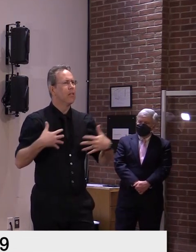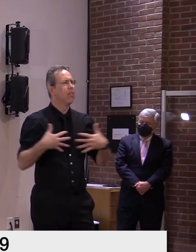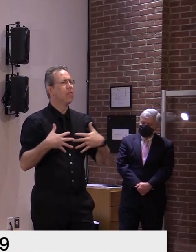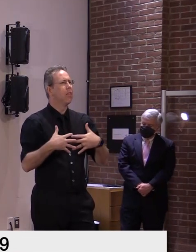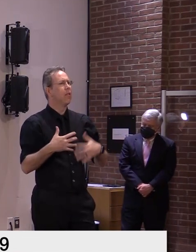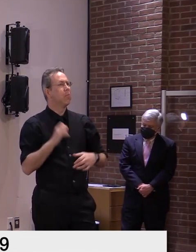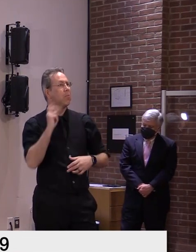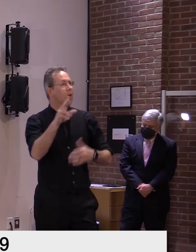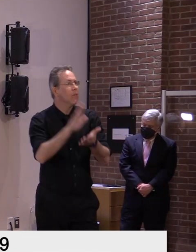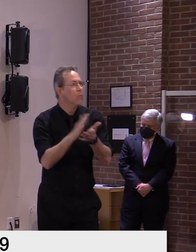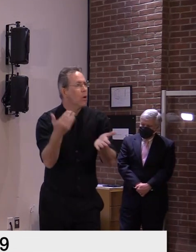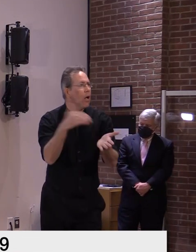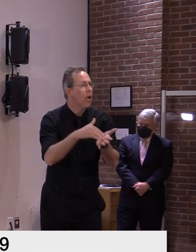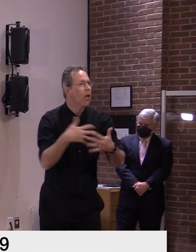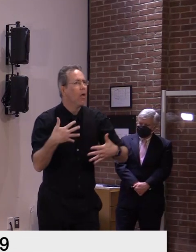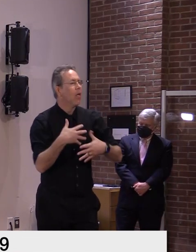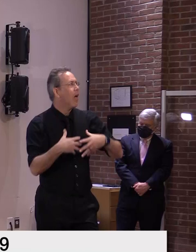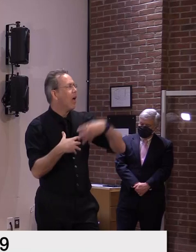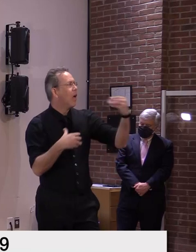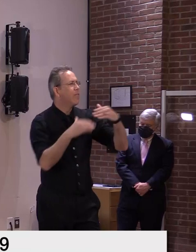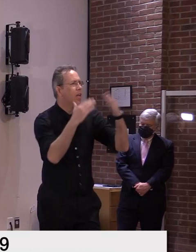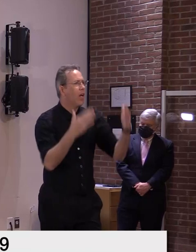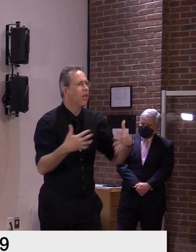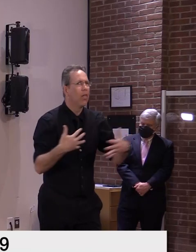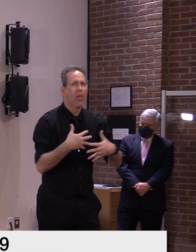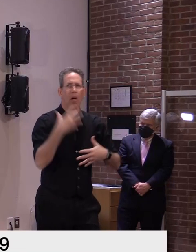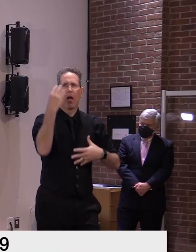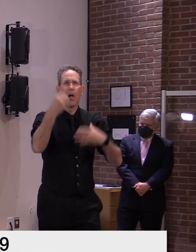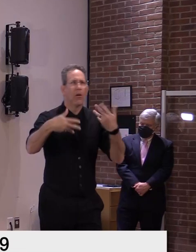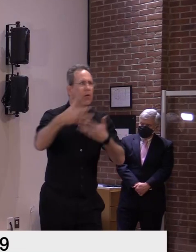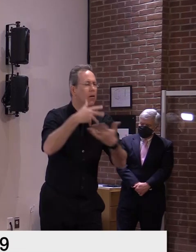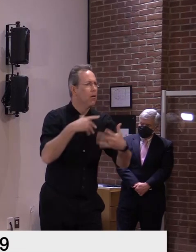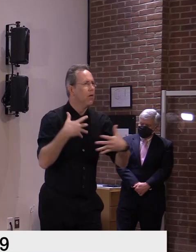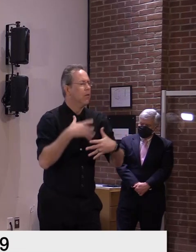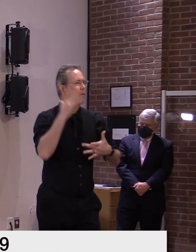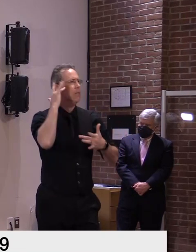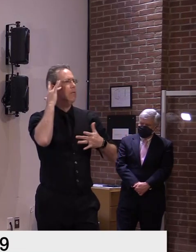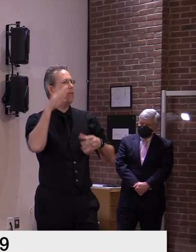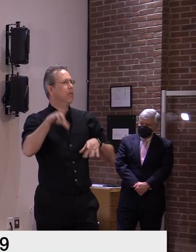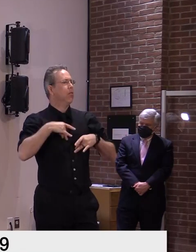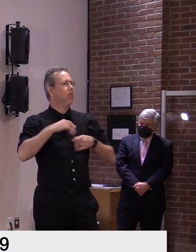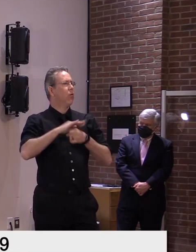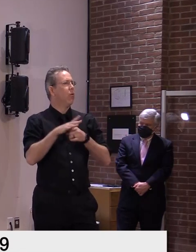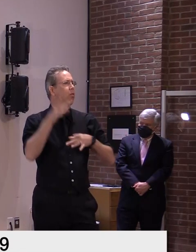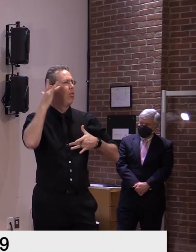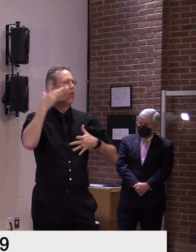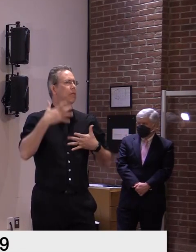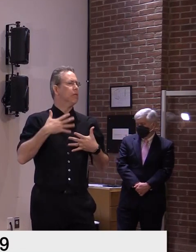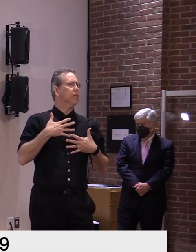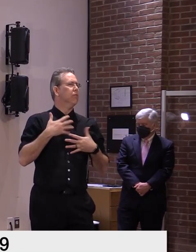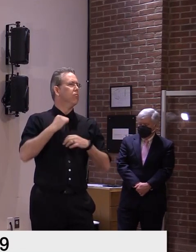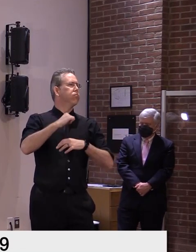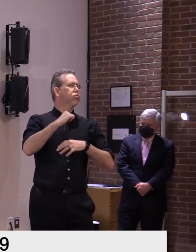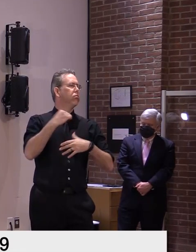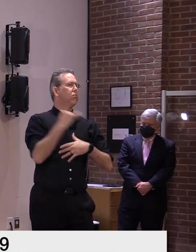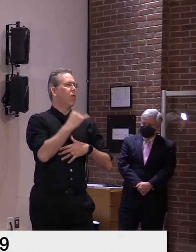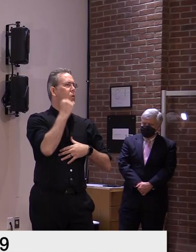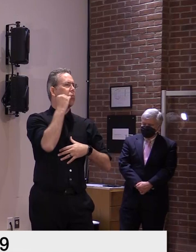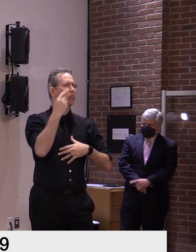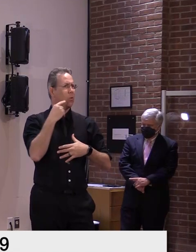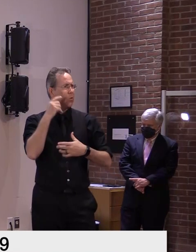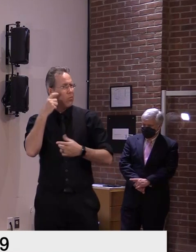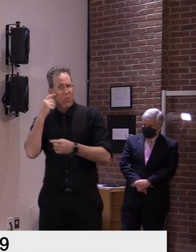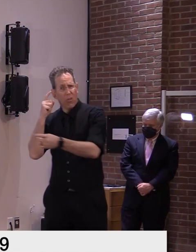COVID has always been to sort of older and more vulnerable, not to kids and young adults yet. She believes there is